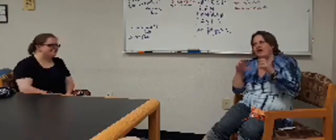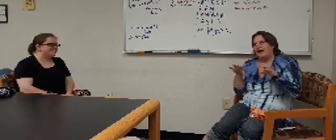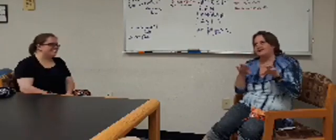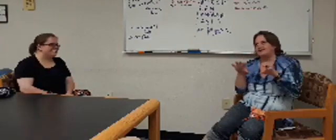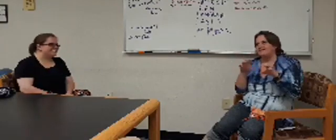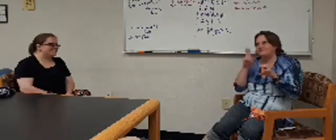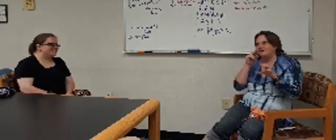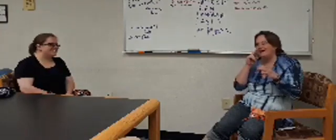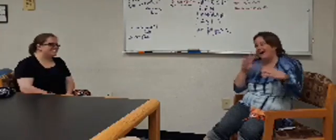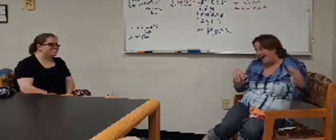the funny.